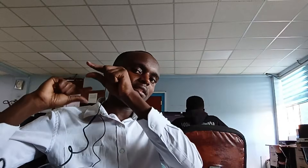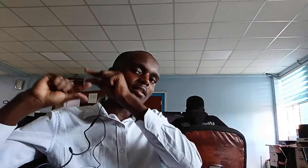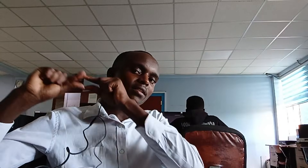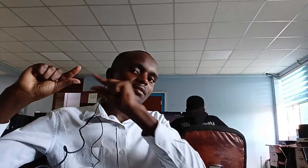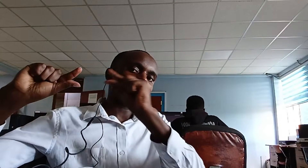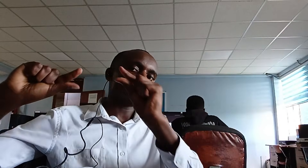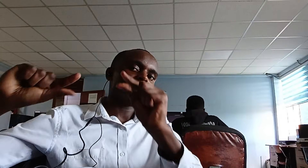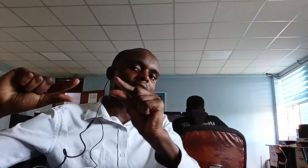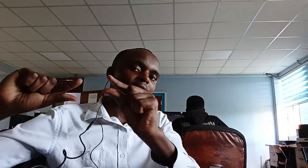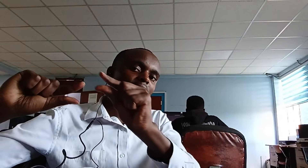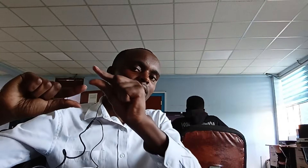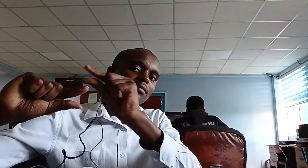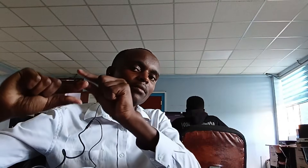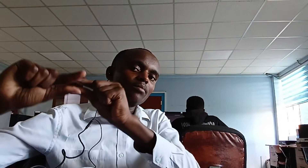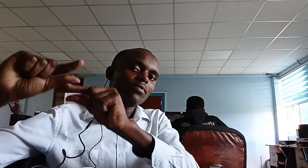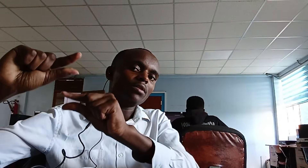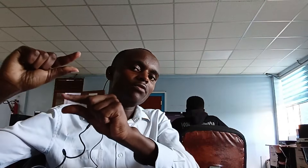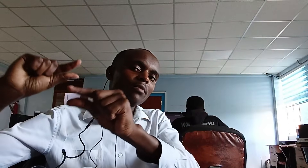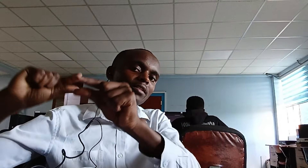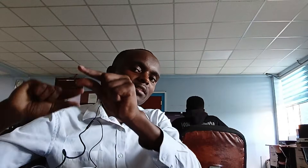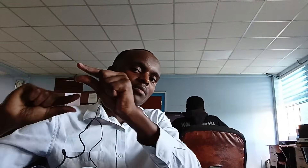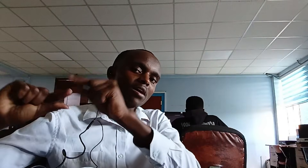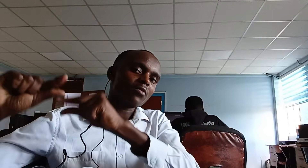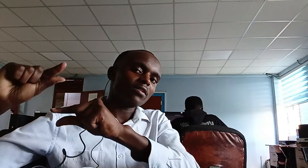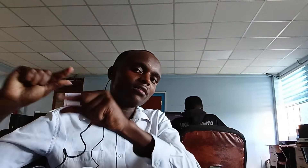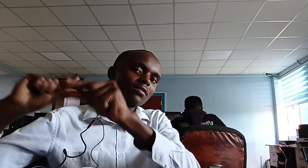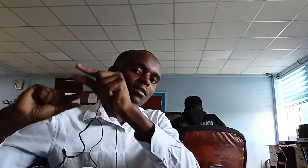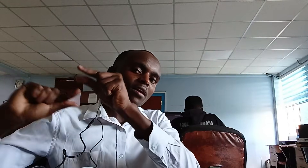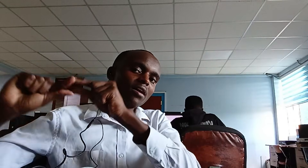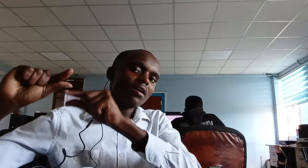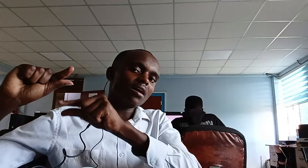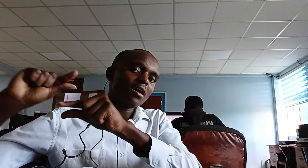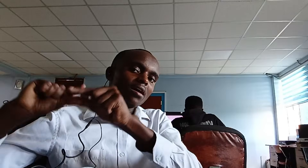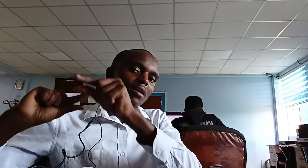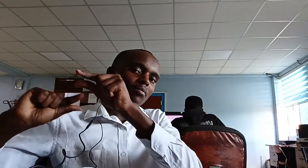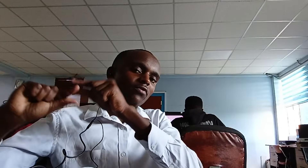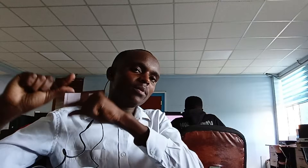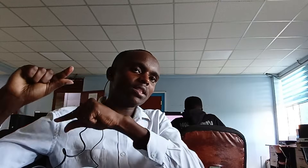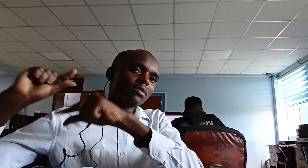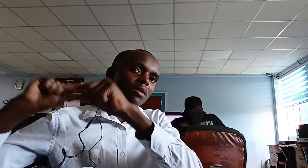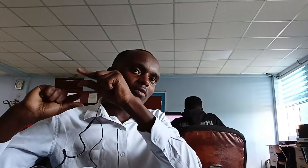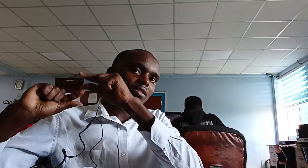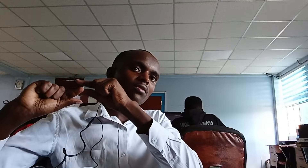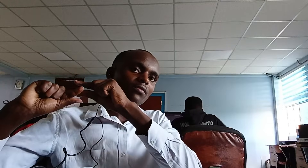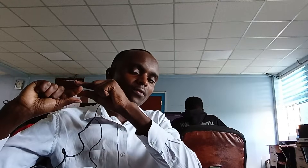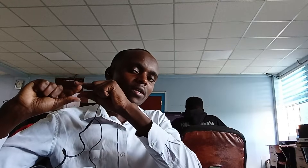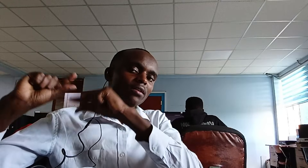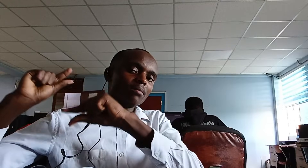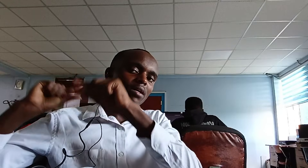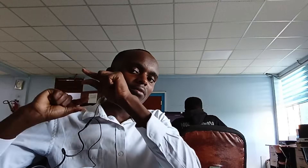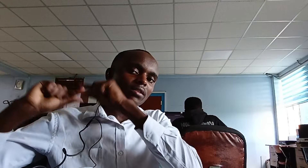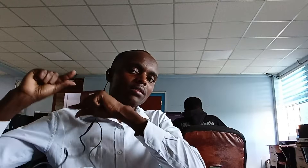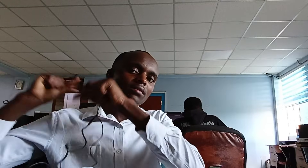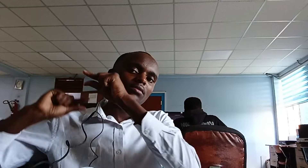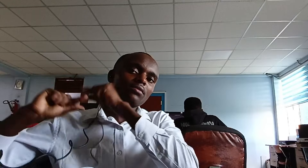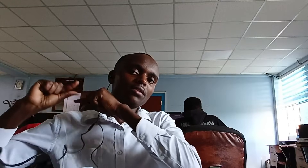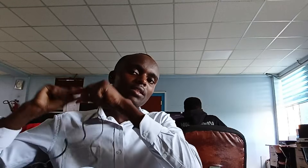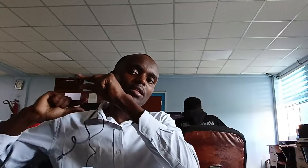Generation. Letter G, the movement is backwards. Movement is backwards, not forward, the backwards. So